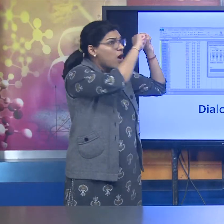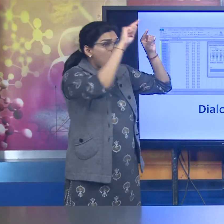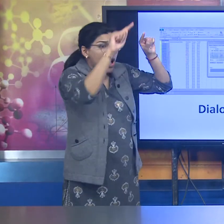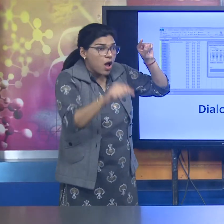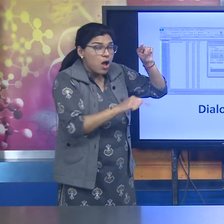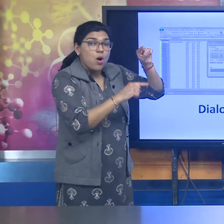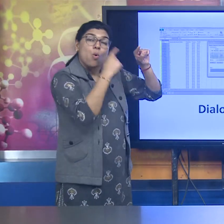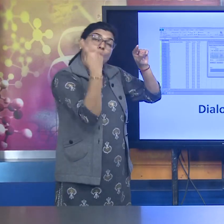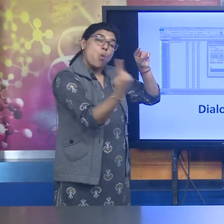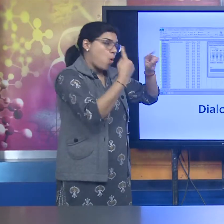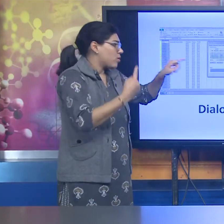data